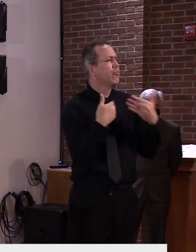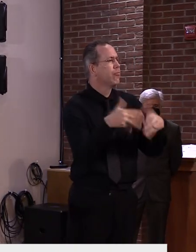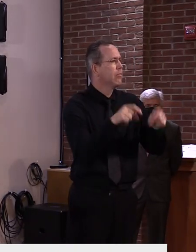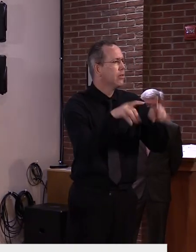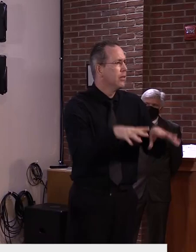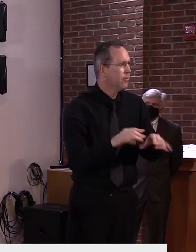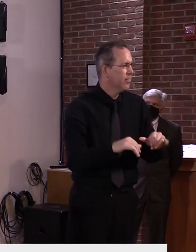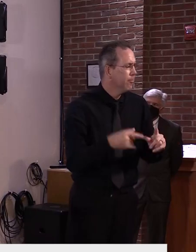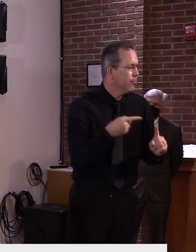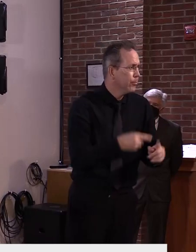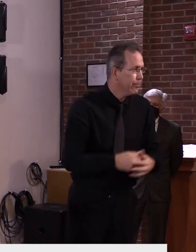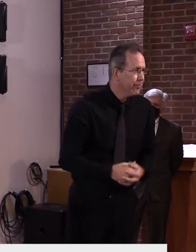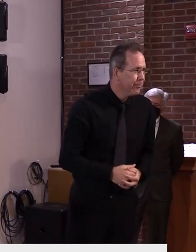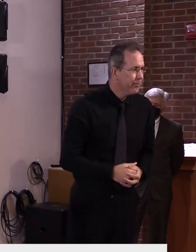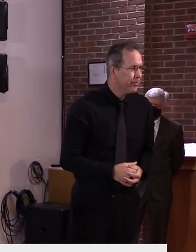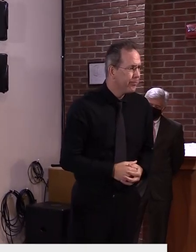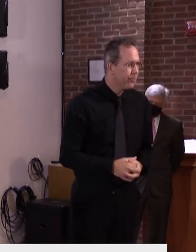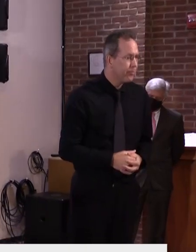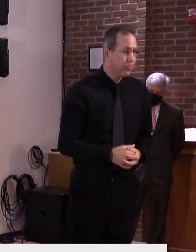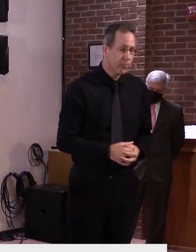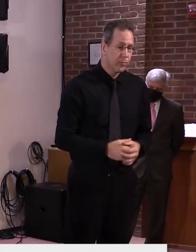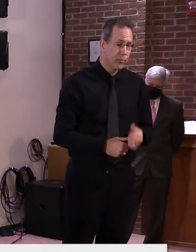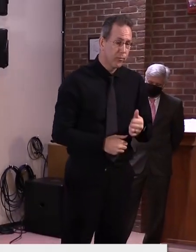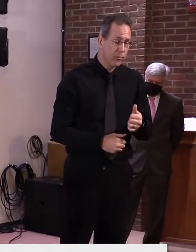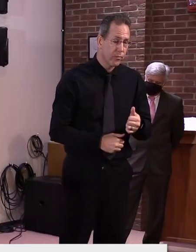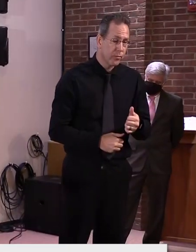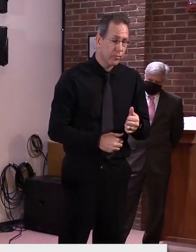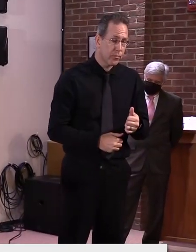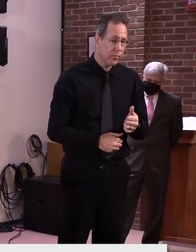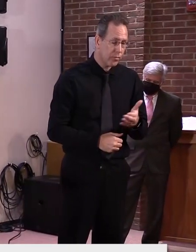All right, thank you very much for your